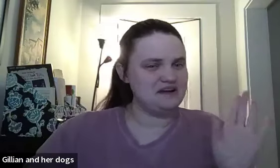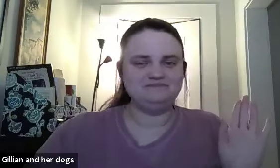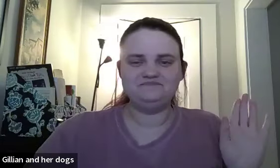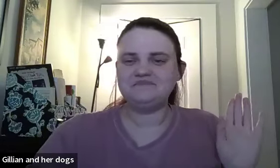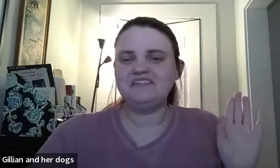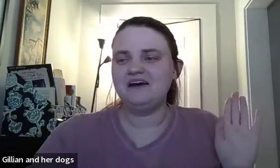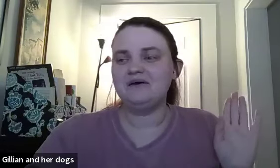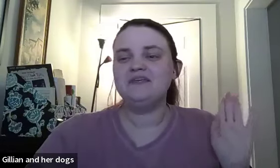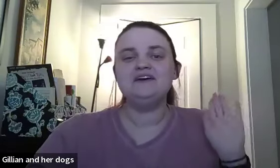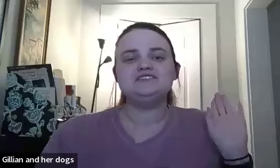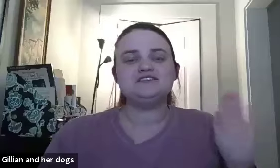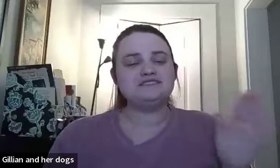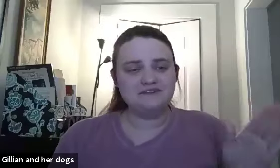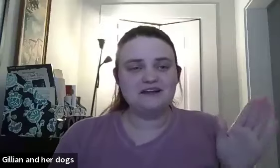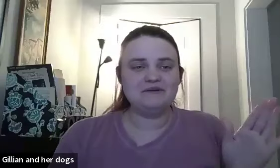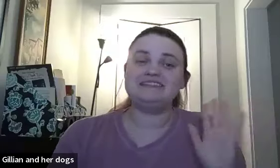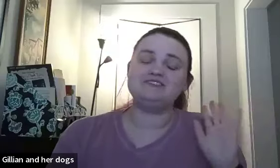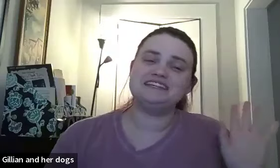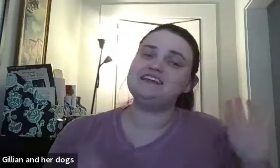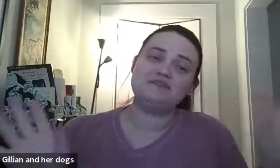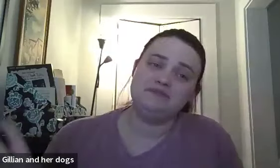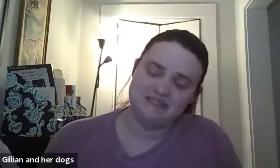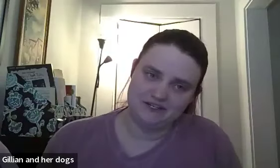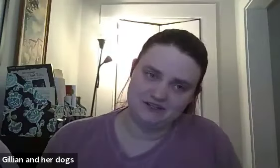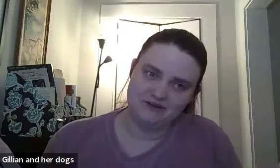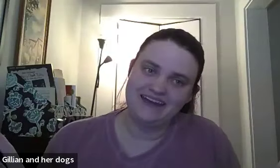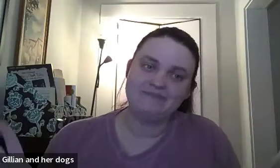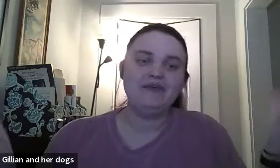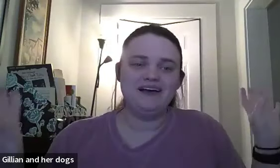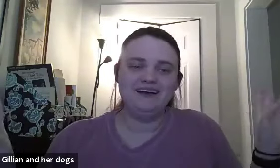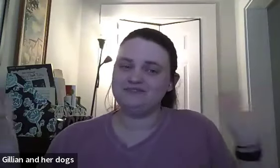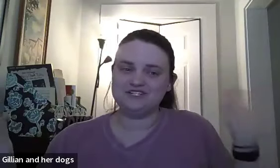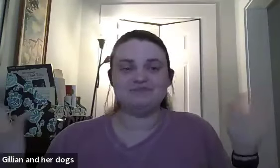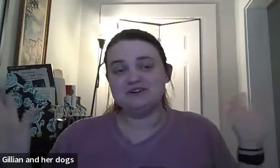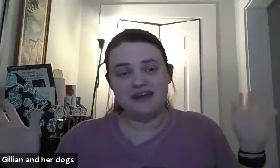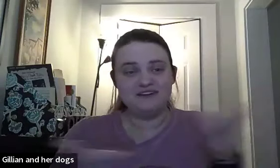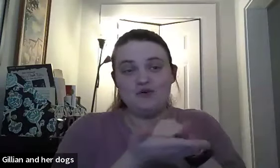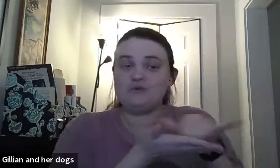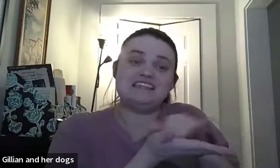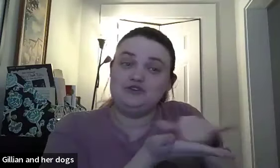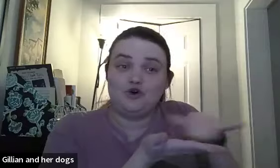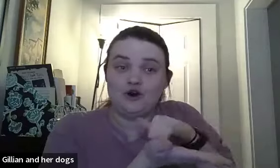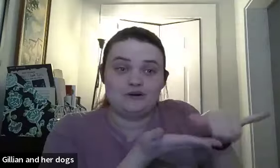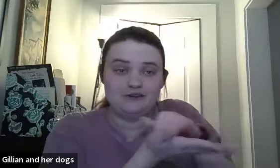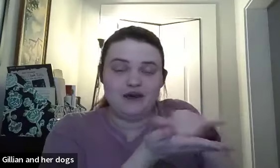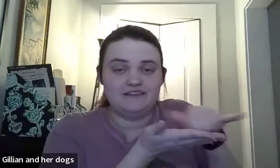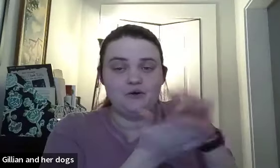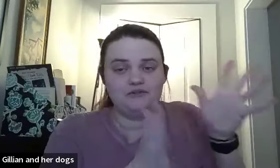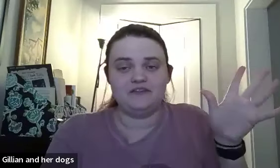but so the sign for Alabama, it's nothing really special, okay? Unfortunately, we don't have any cool ones like New York where you got like a whole thing